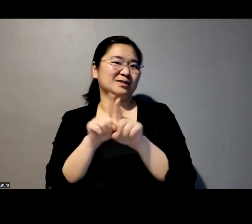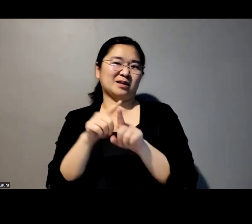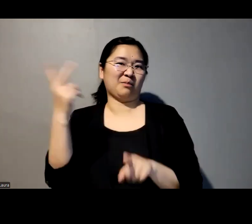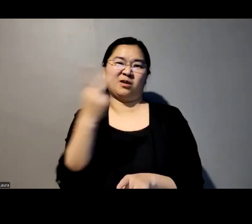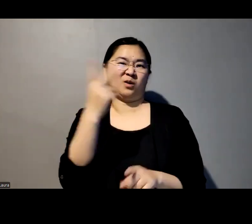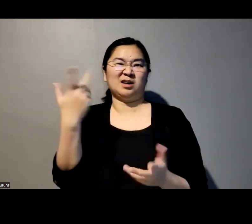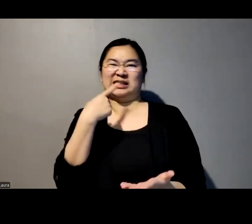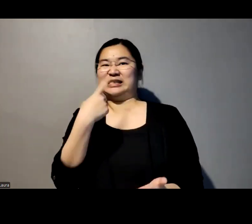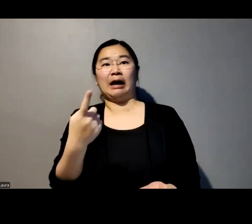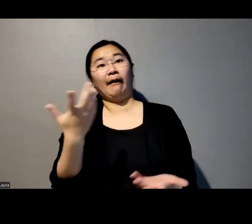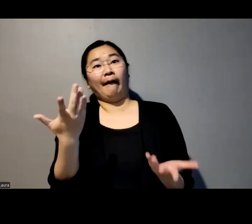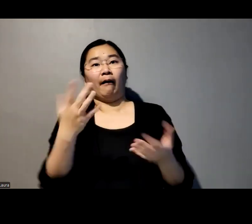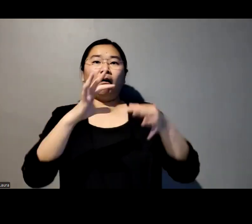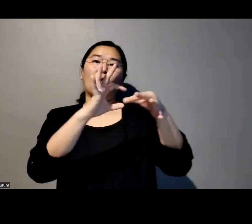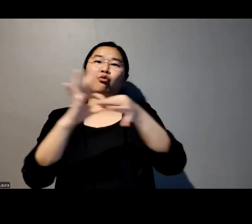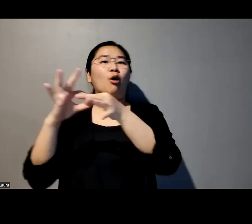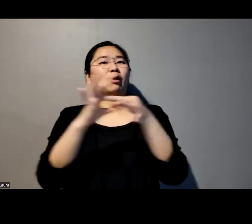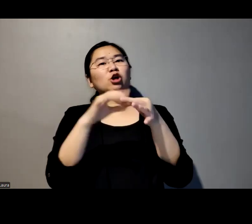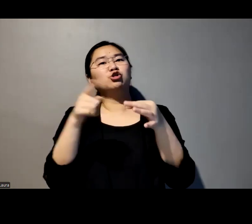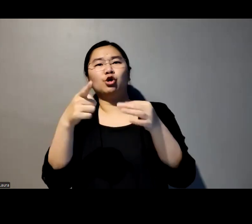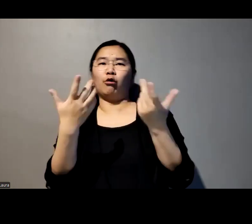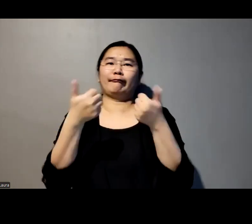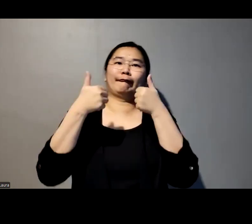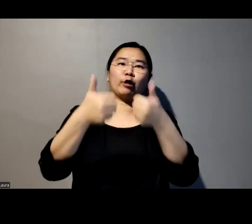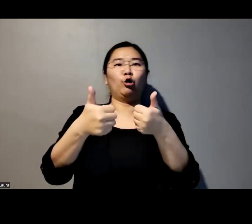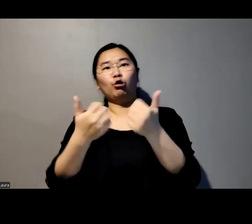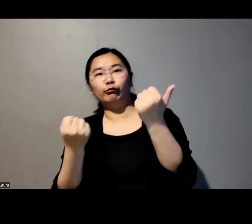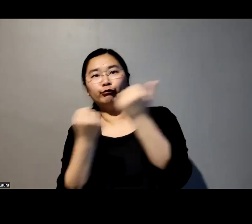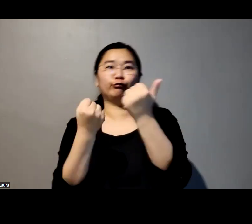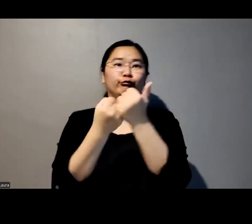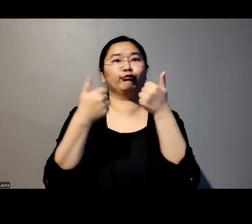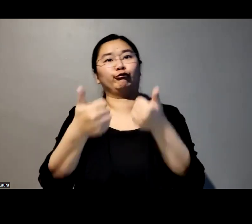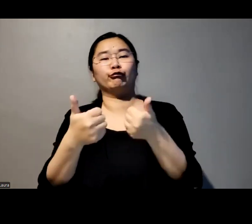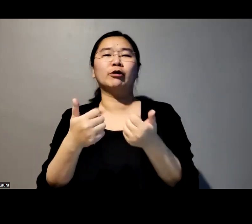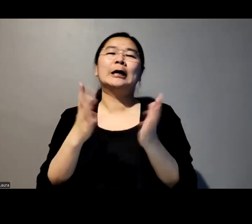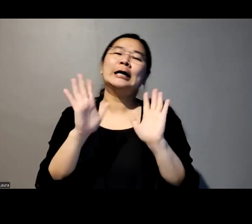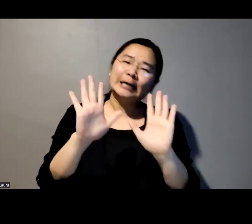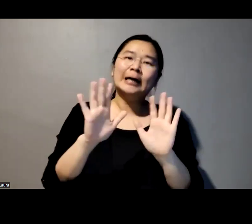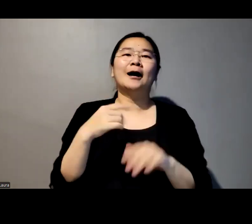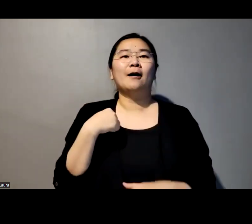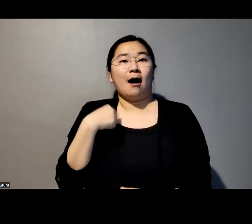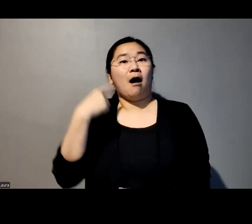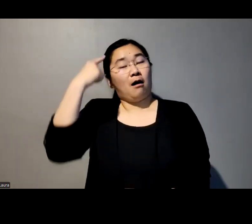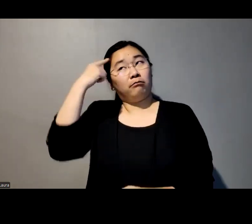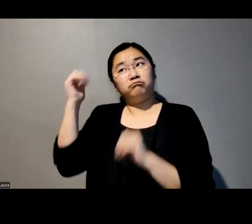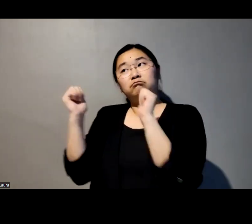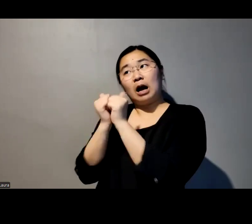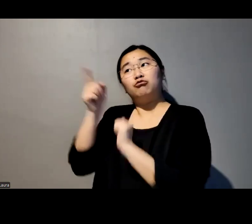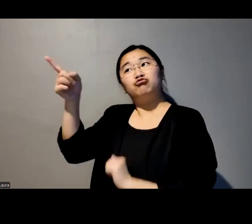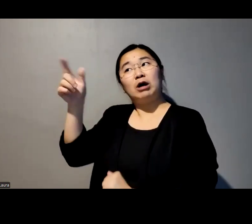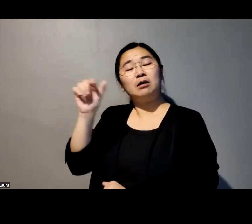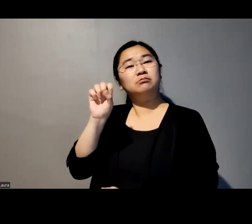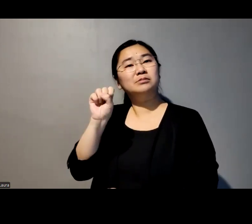to organizations that are more established, which is good, but also the grassroots needs money, and